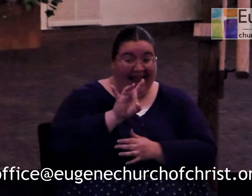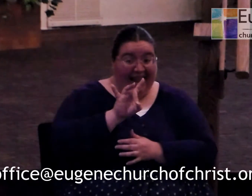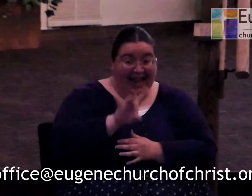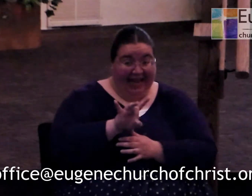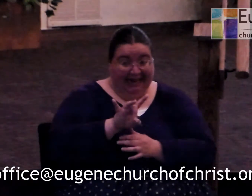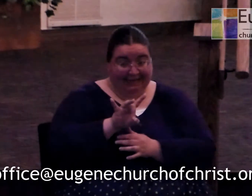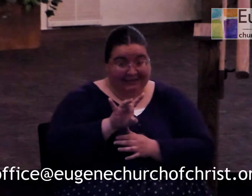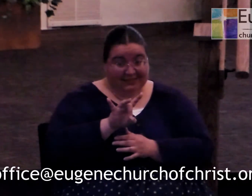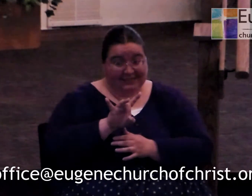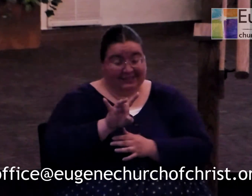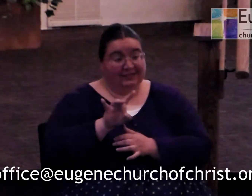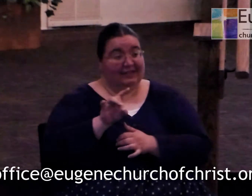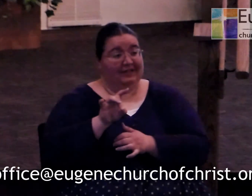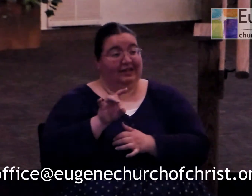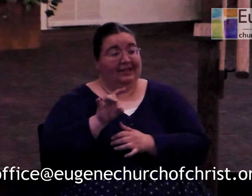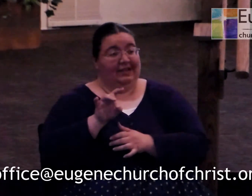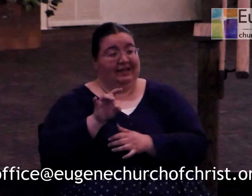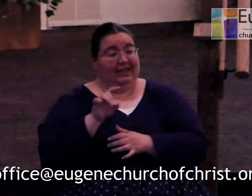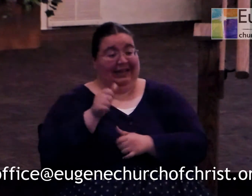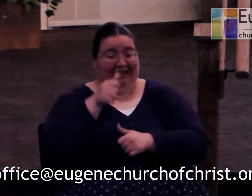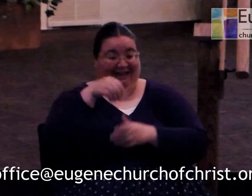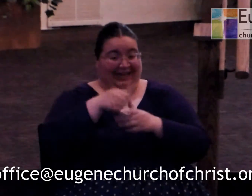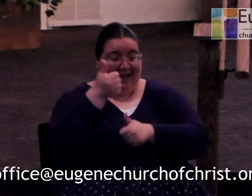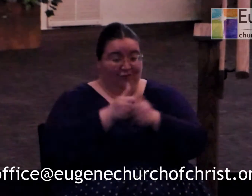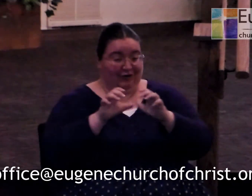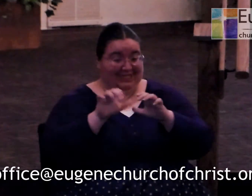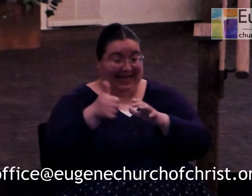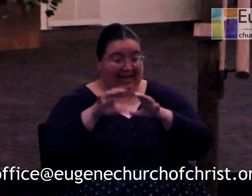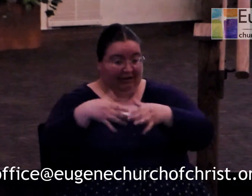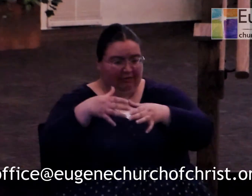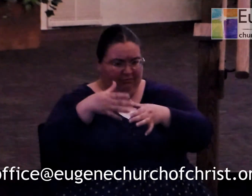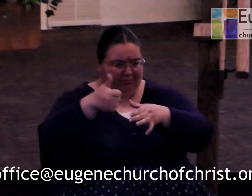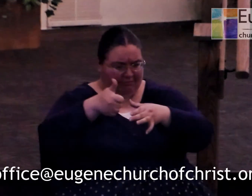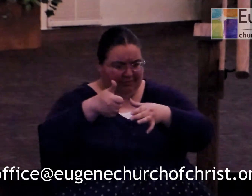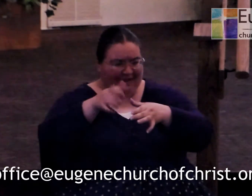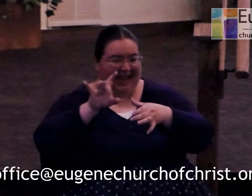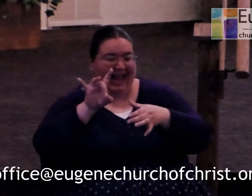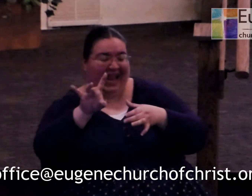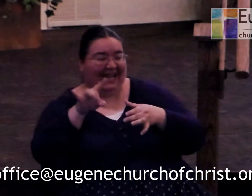they knew, if they were asked to go to a worship service, 8 out of 10 said they would go.